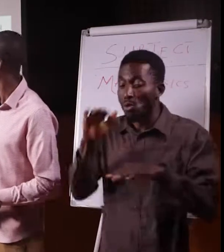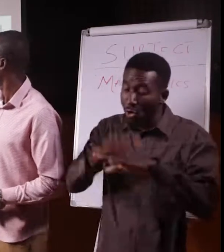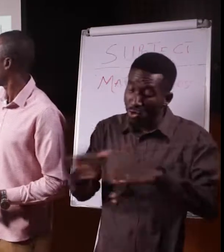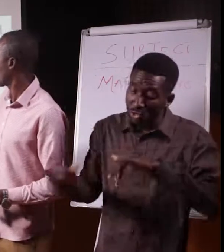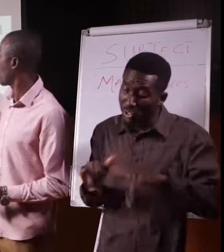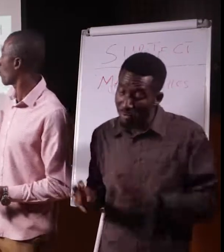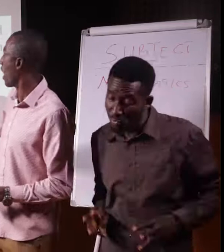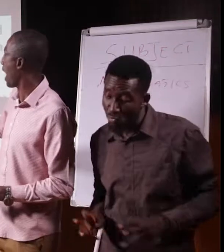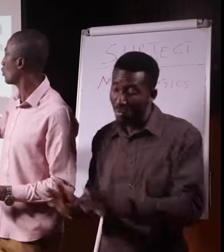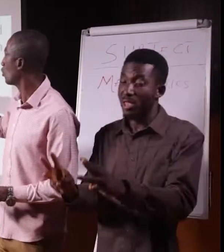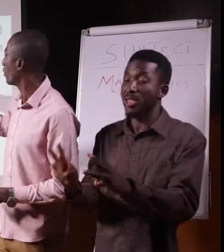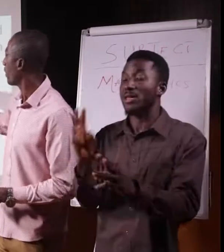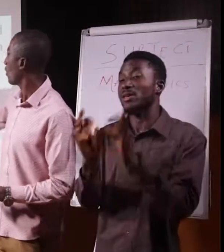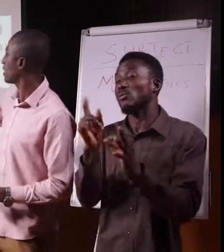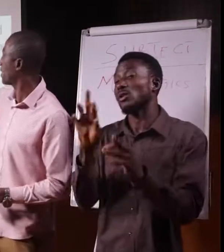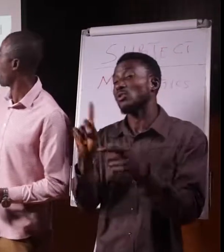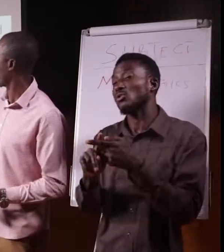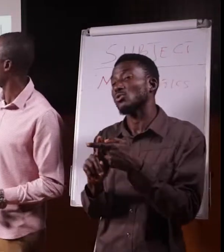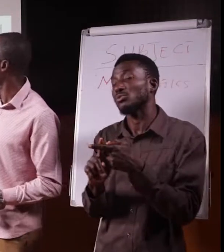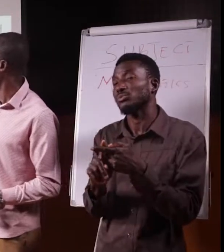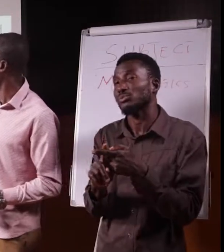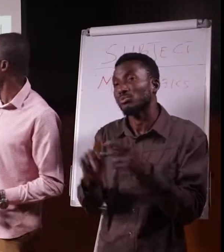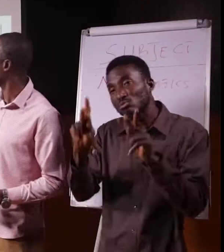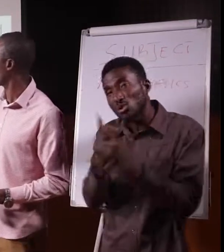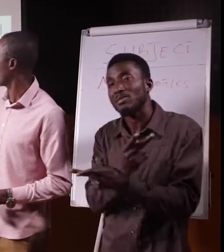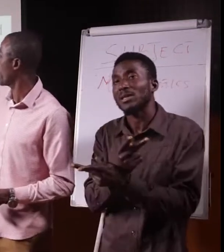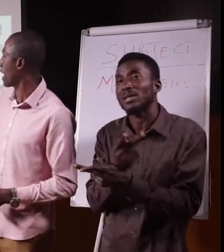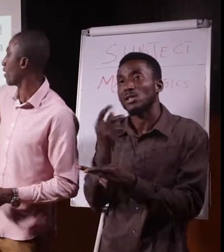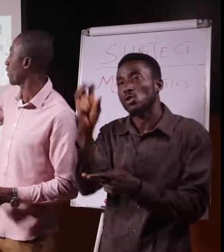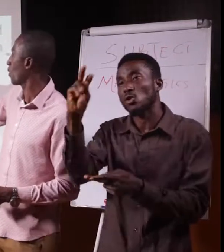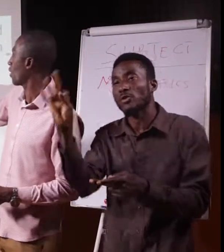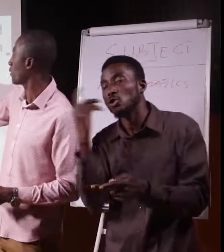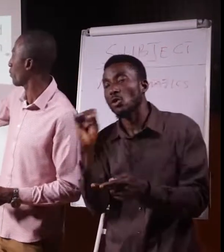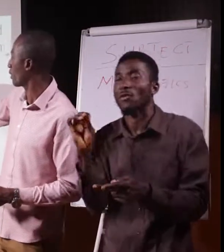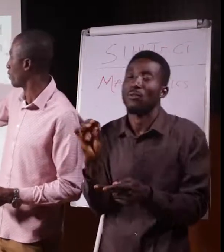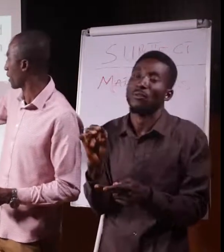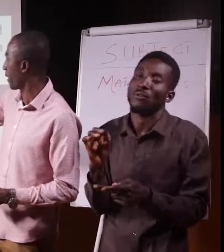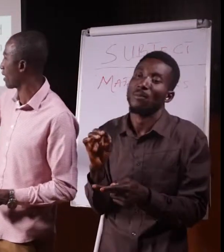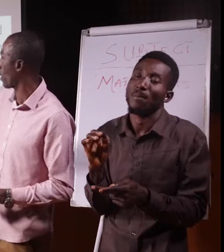way, if you are to, multiply the coefficient of